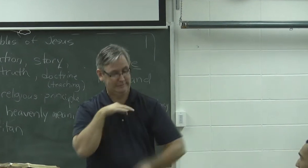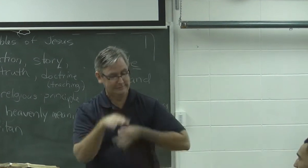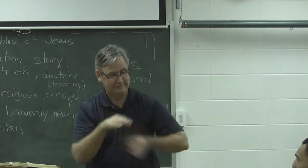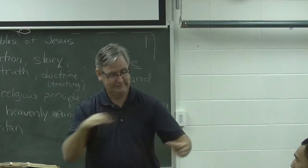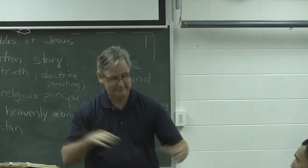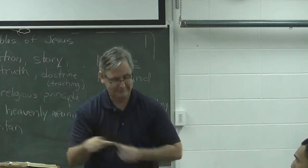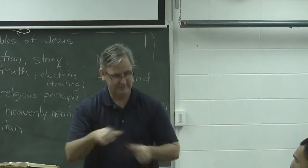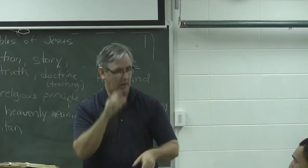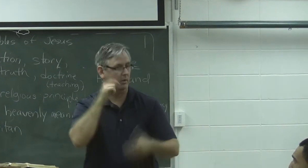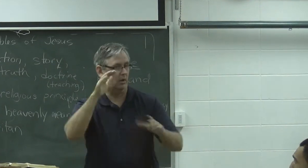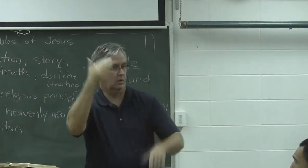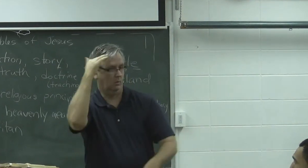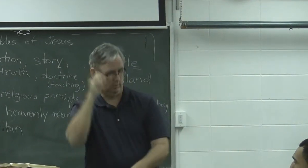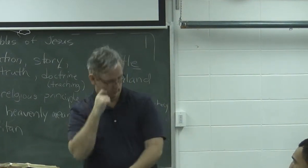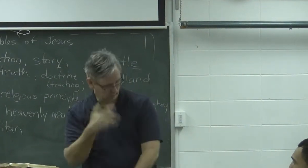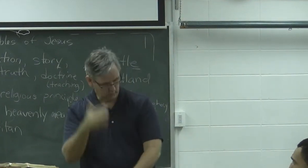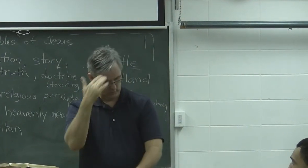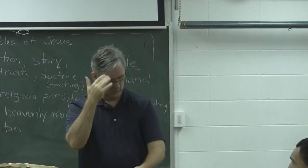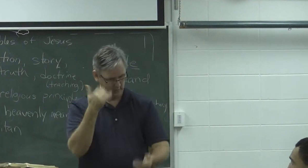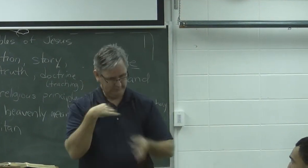They're separately, they're 1. But when I combine them, there's 2 things.